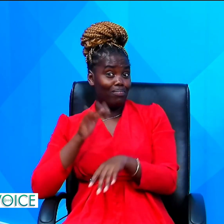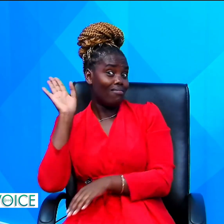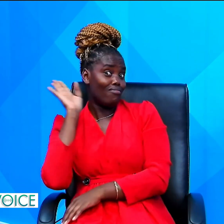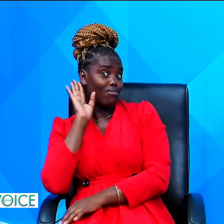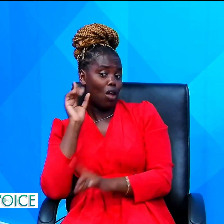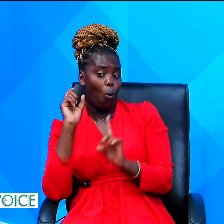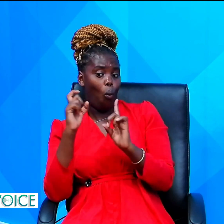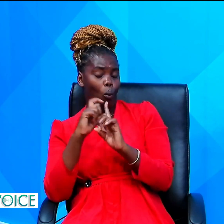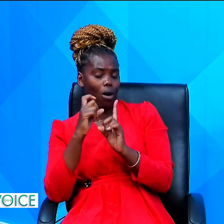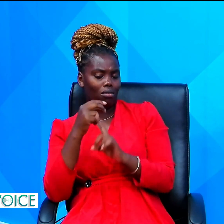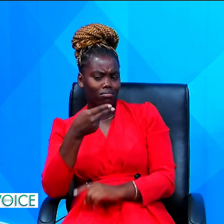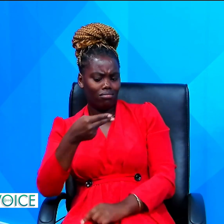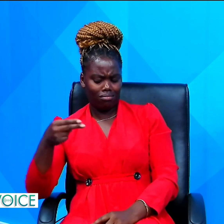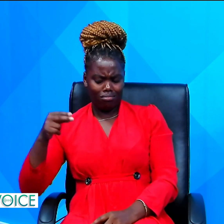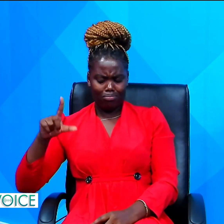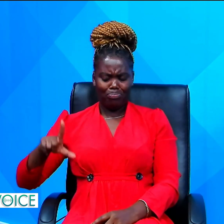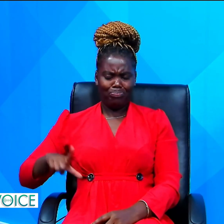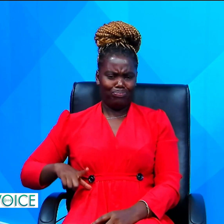and misinformation about the hepatitis.